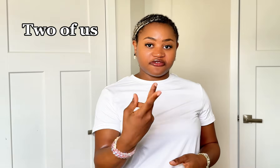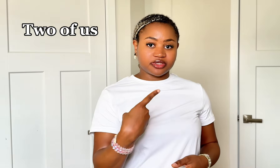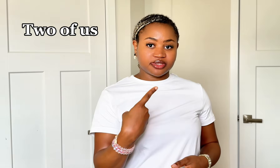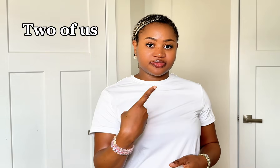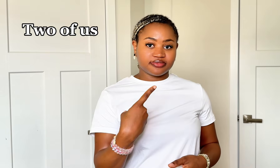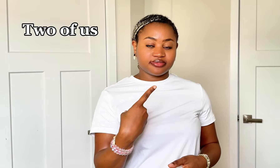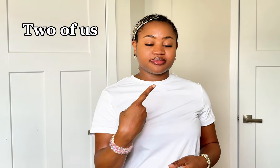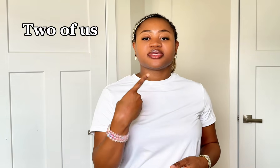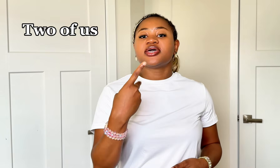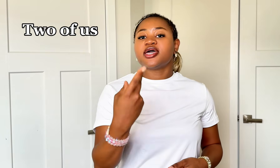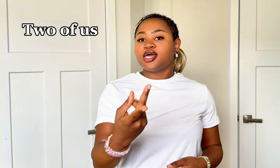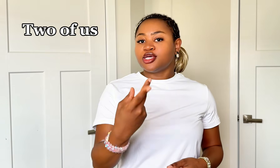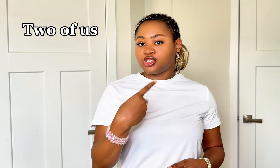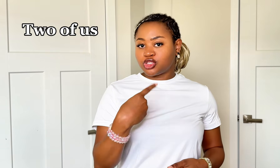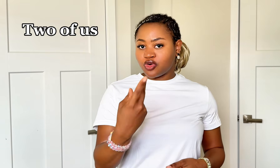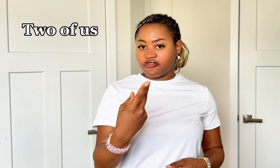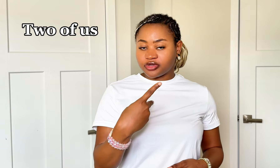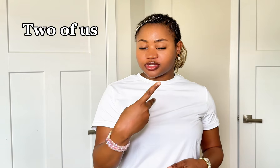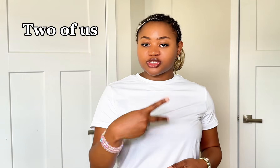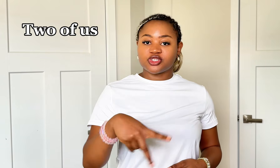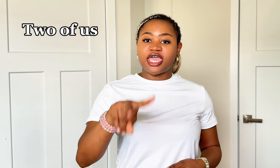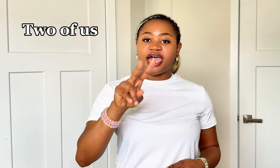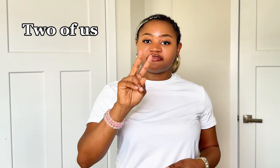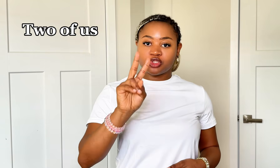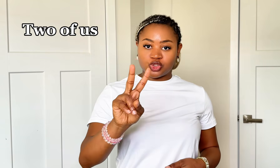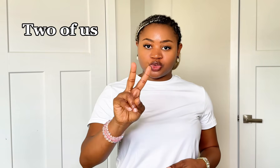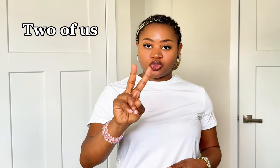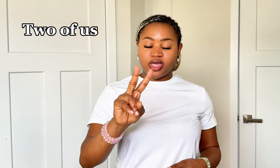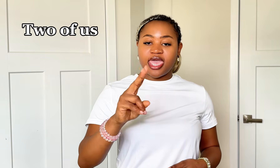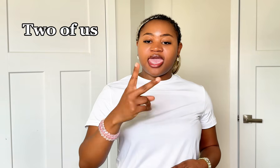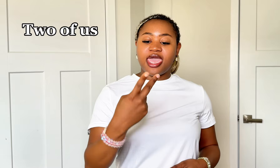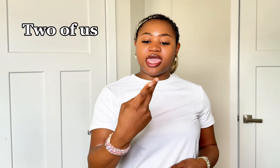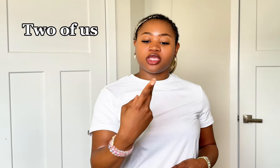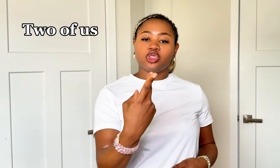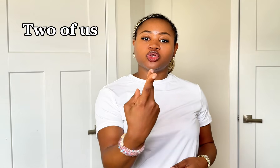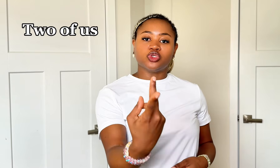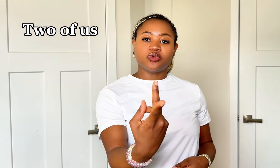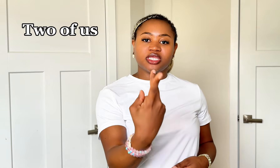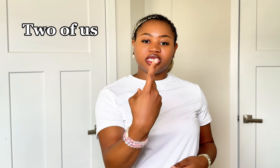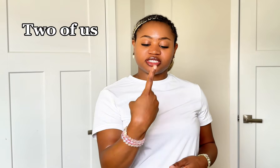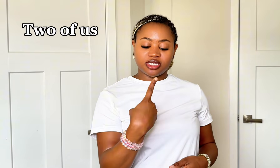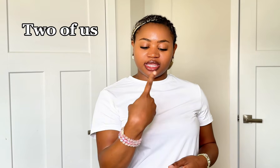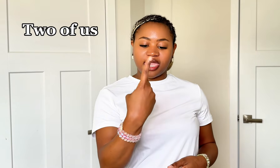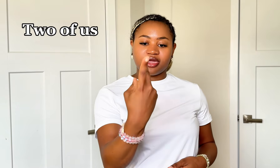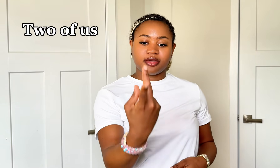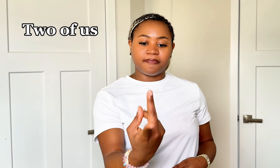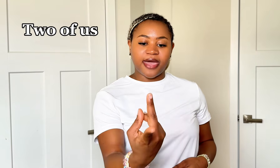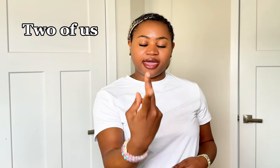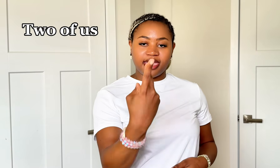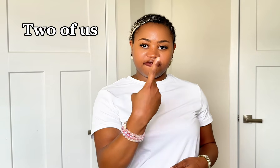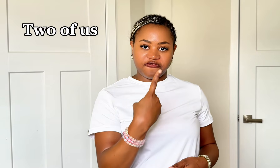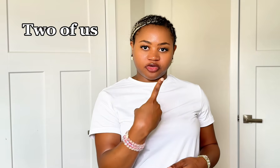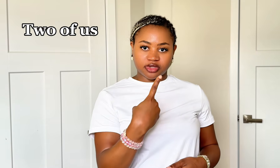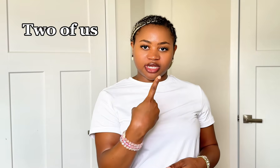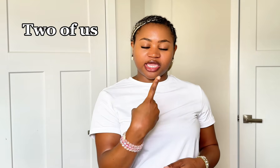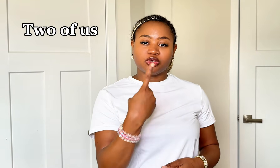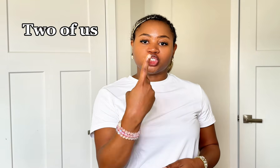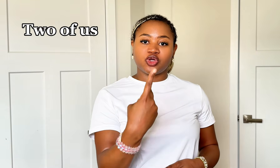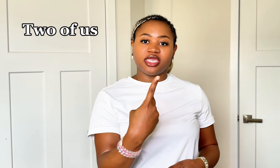us. Two of us. So you have two and you're doing it like back and forth, like you're showing